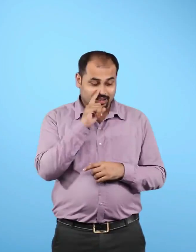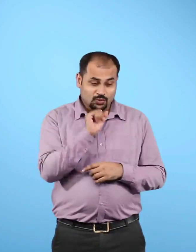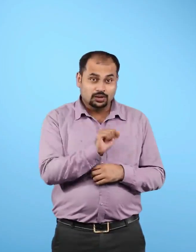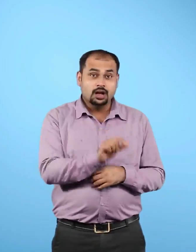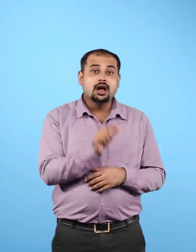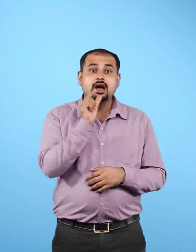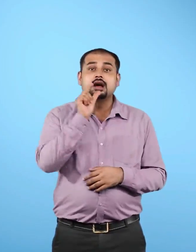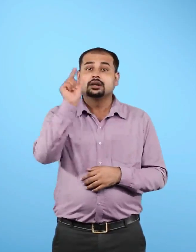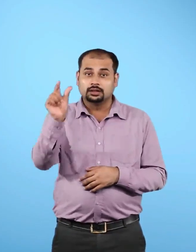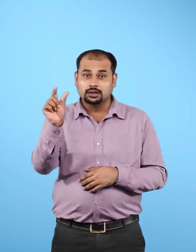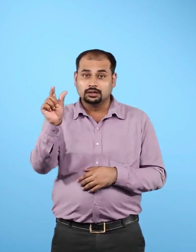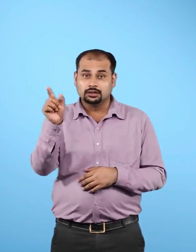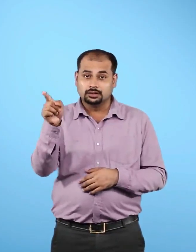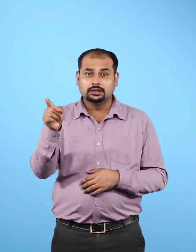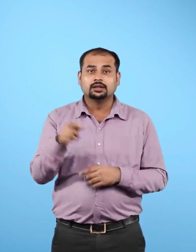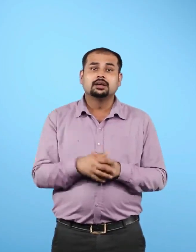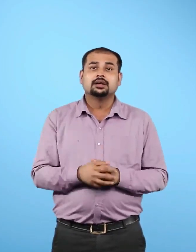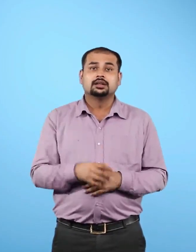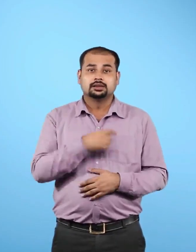brought a present for her from China.